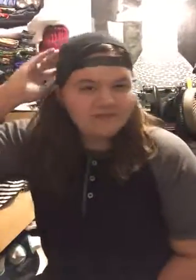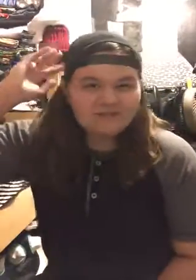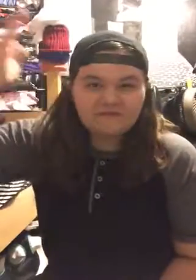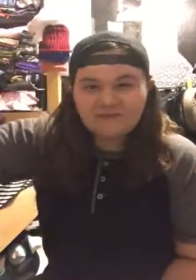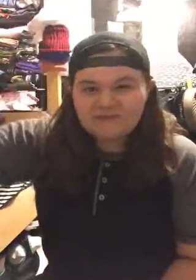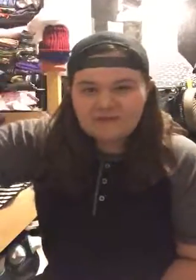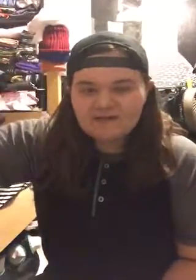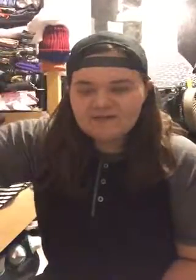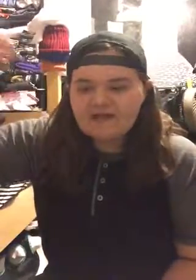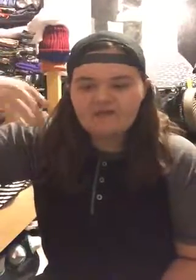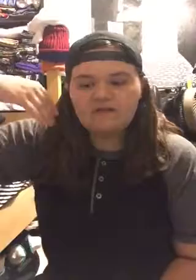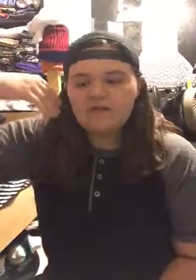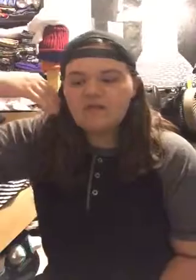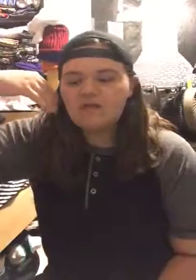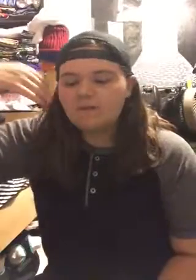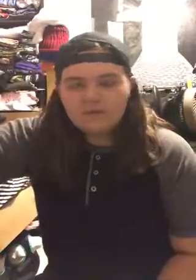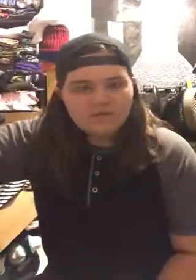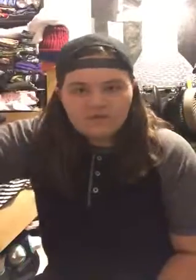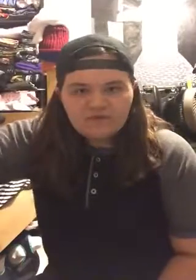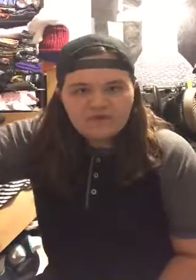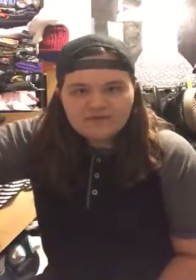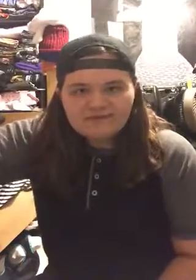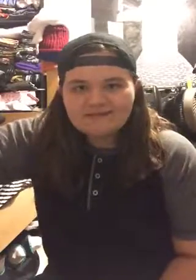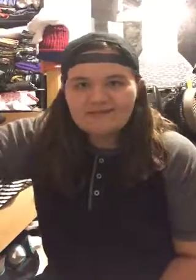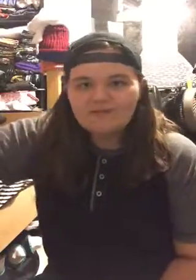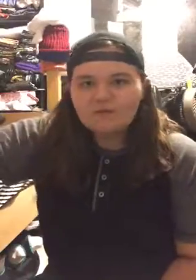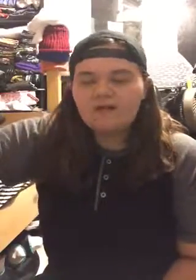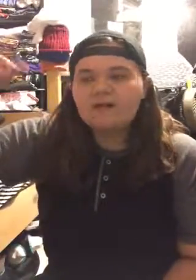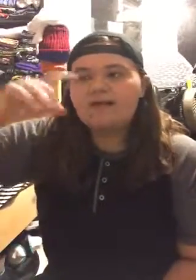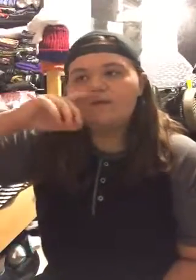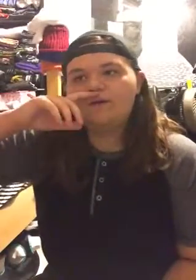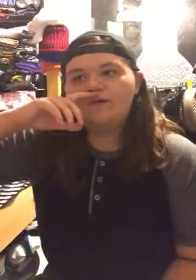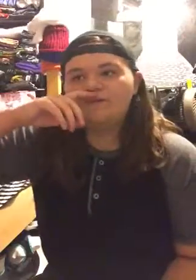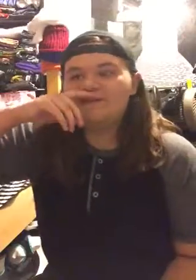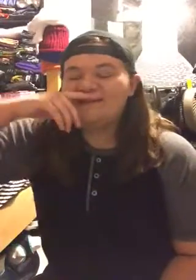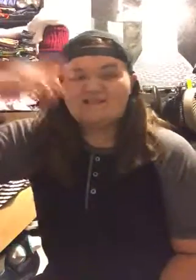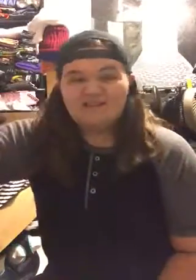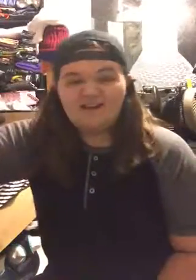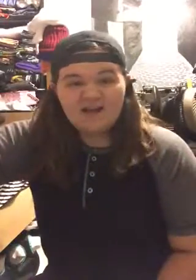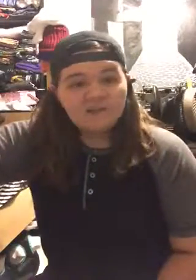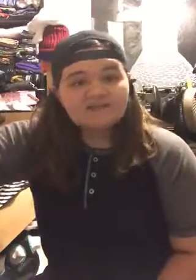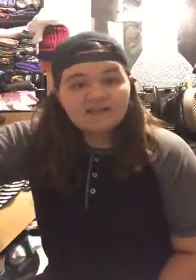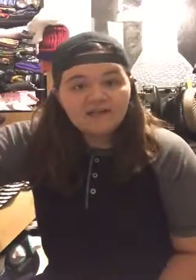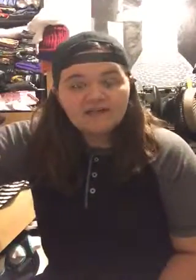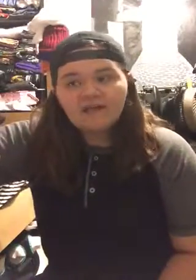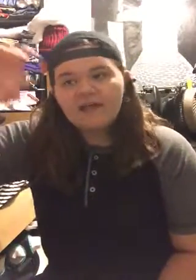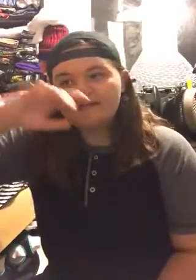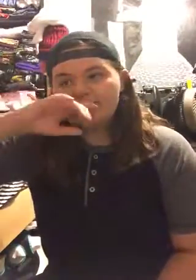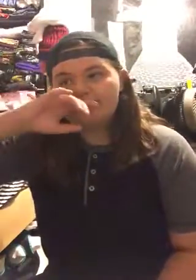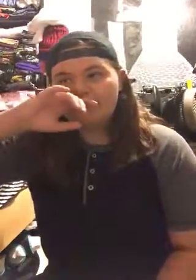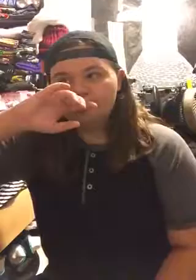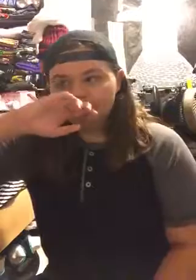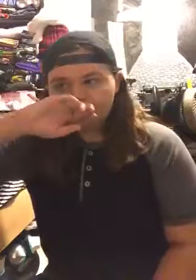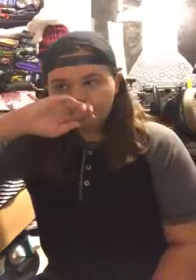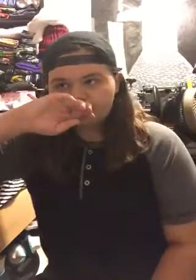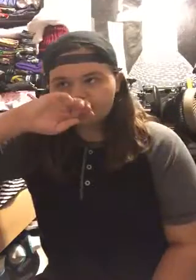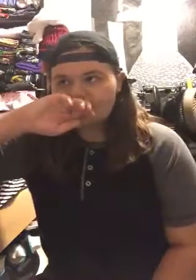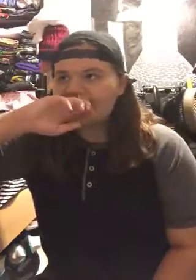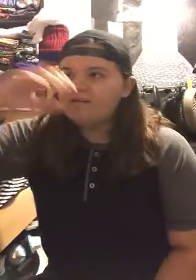just finger spelled. They haven't come up with a perfected sign for it yet, or it's not a common sign. And so a lot